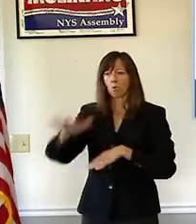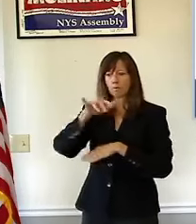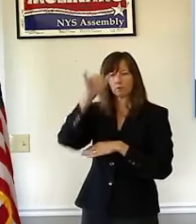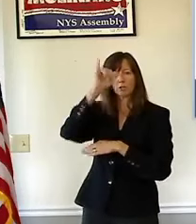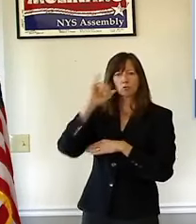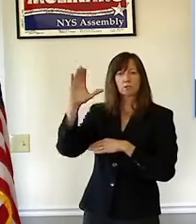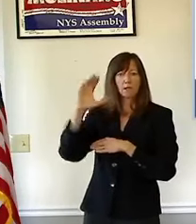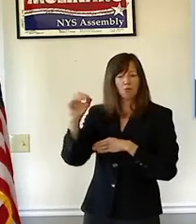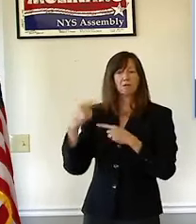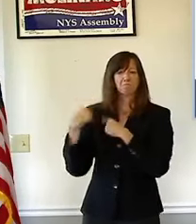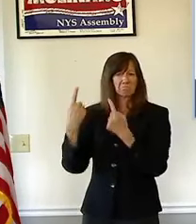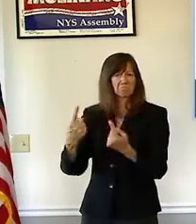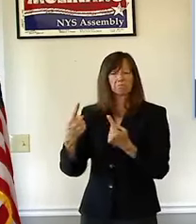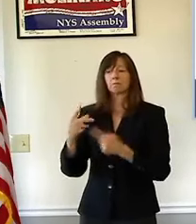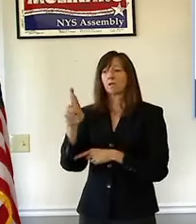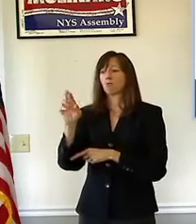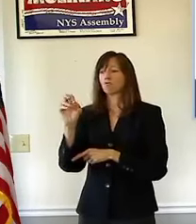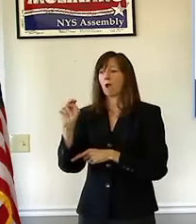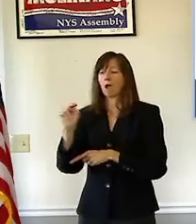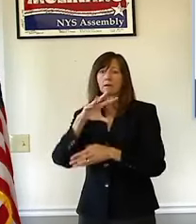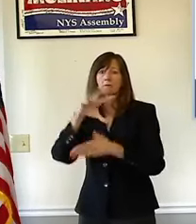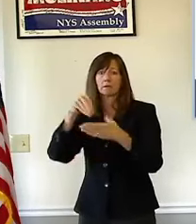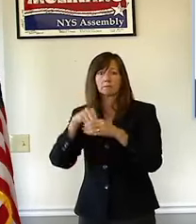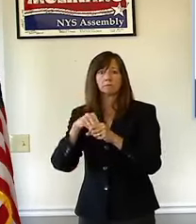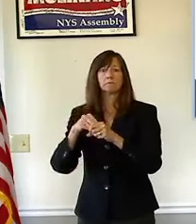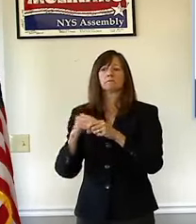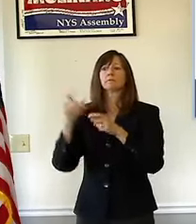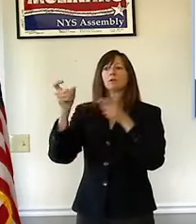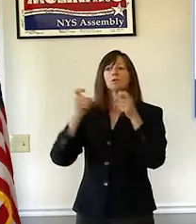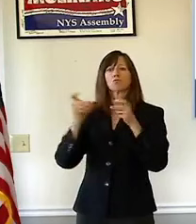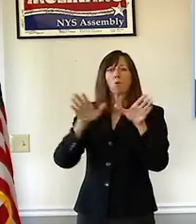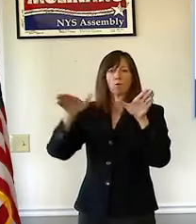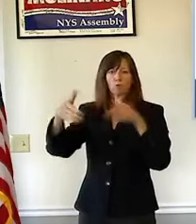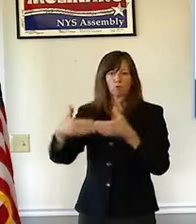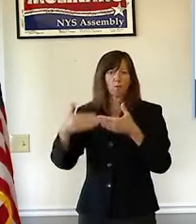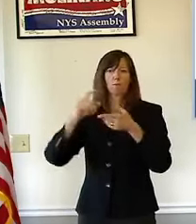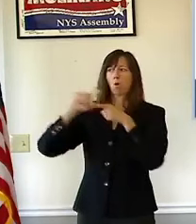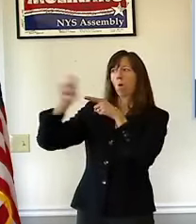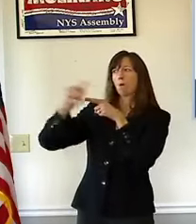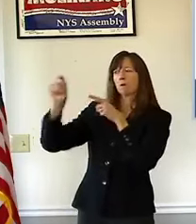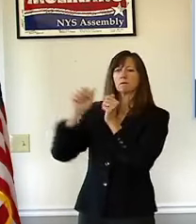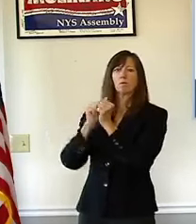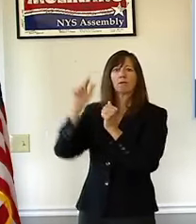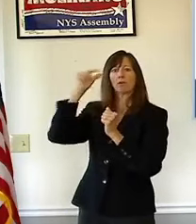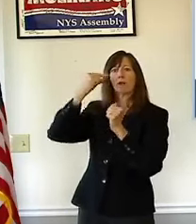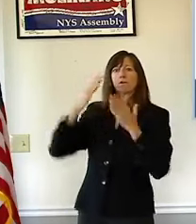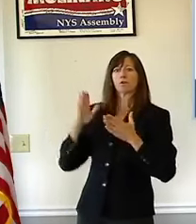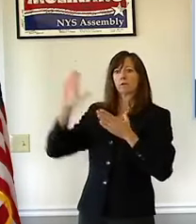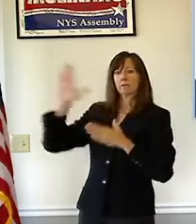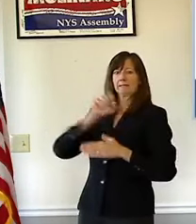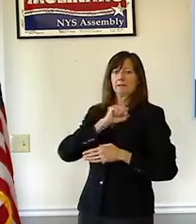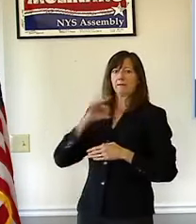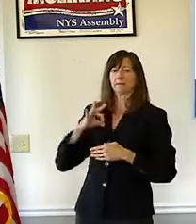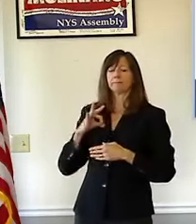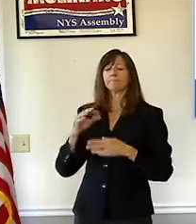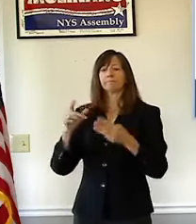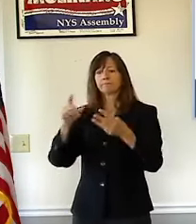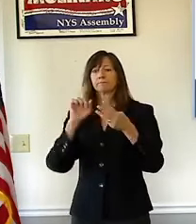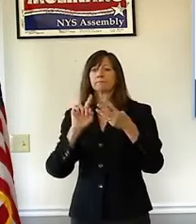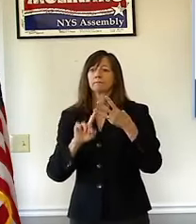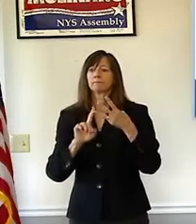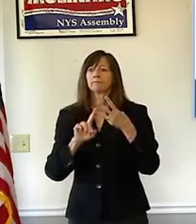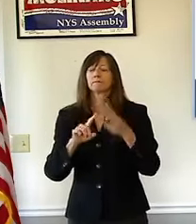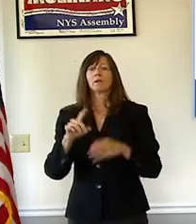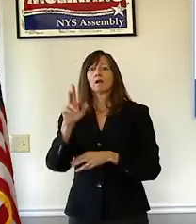and has been involved in many of the control room calls with the governor's staff. Additionally, Deputy Commissioner for the Department of Emergency